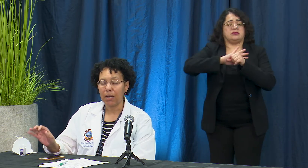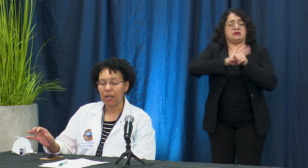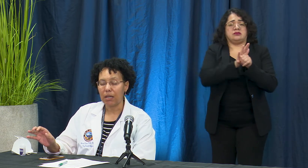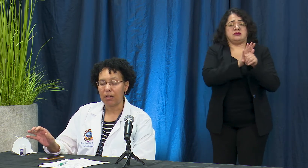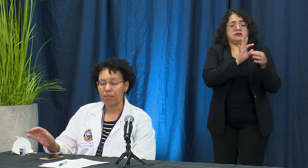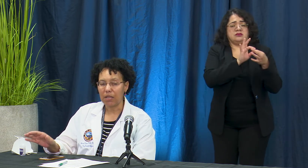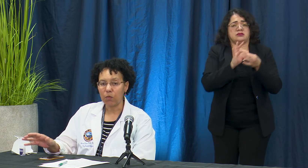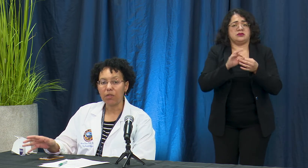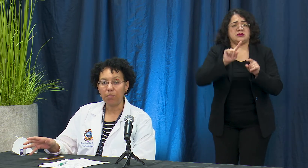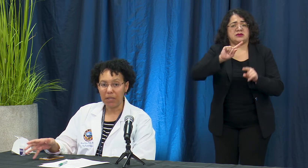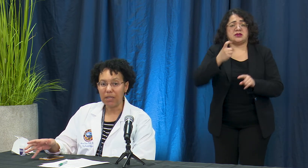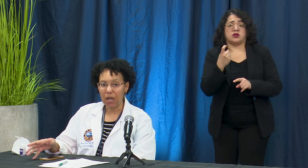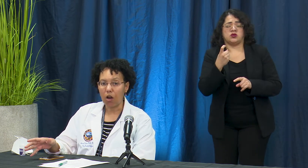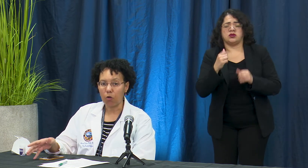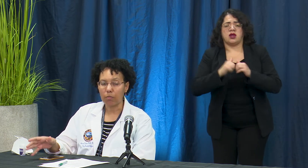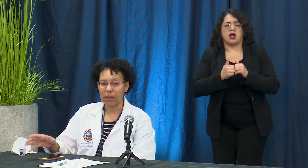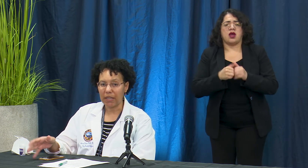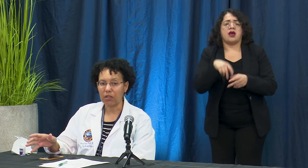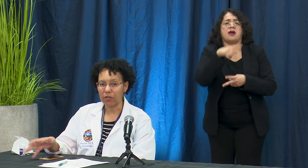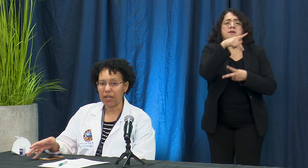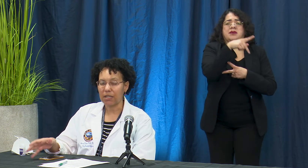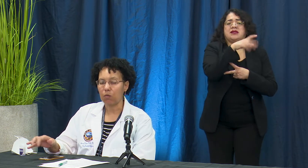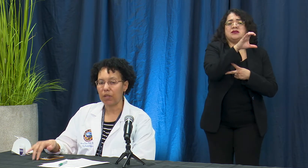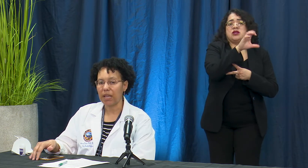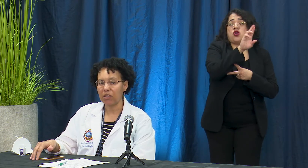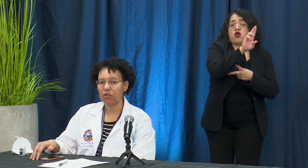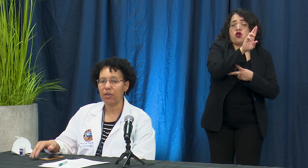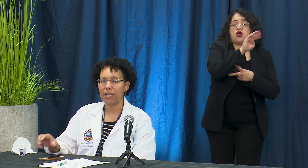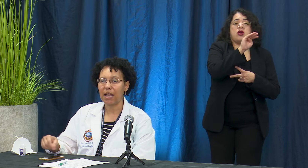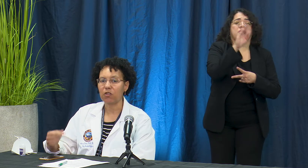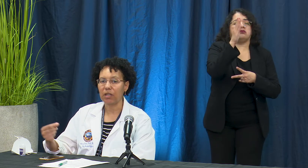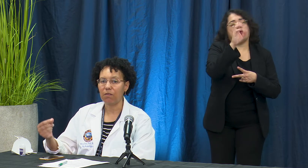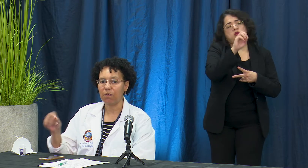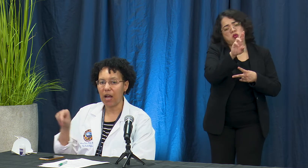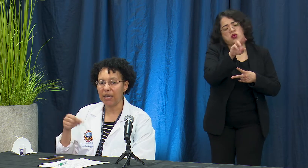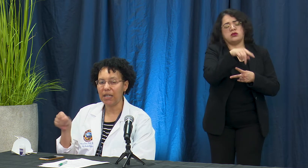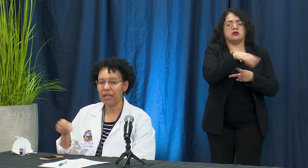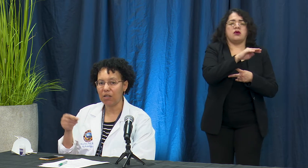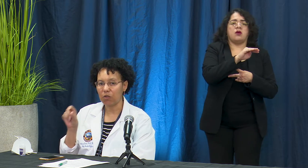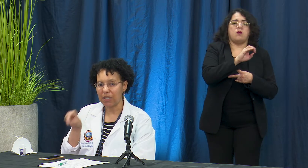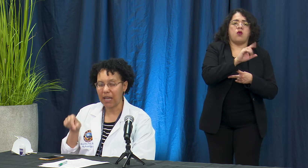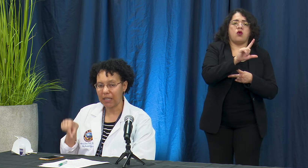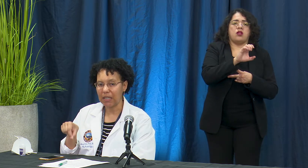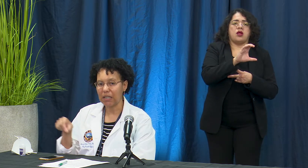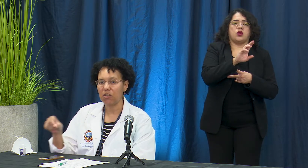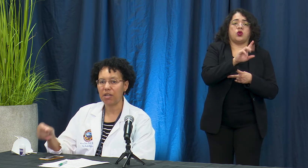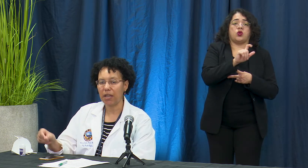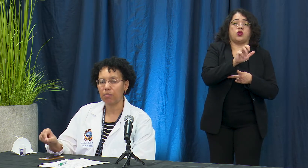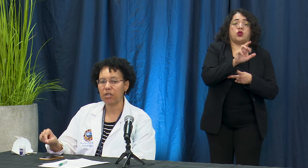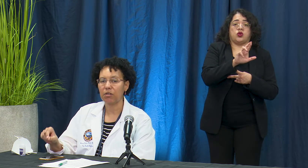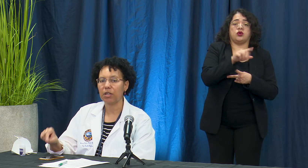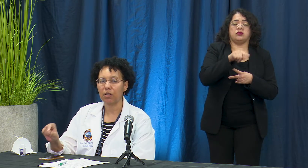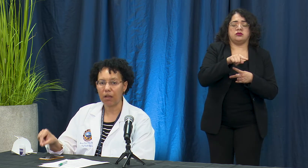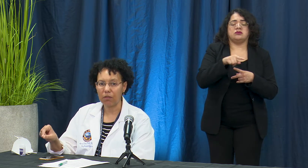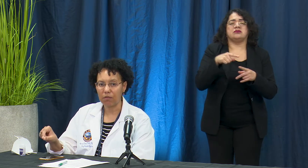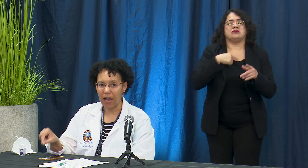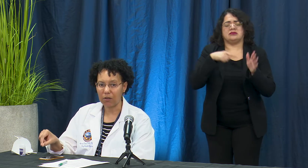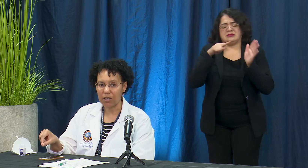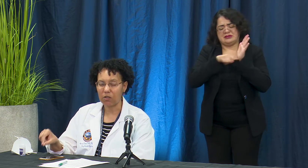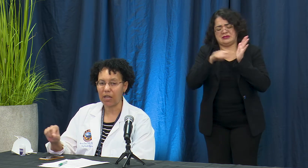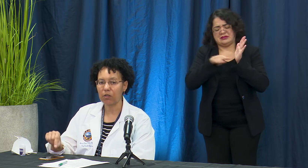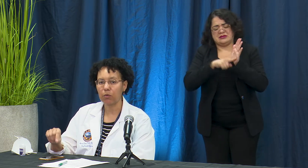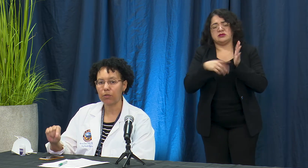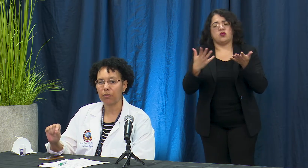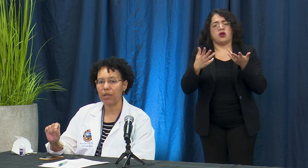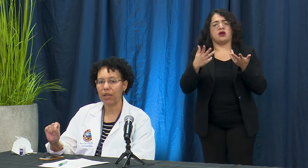way is with a PCR or molecular test. And what that's doing is actually finding or detecting the genetic material of the